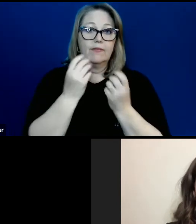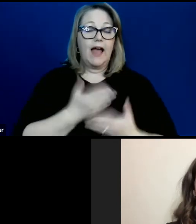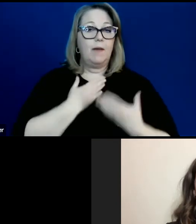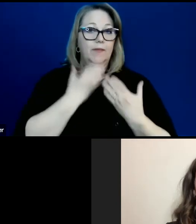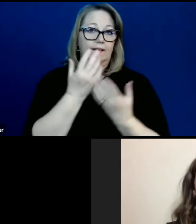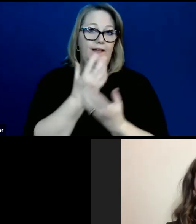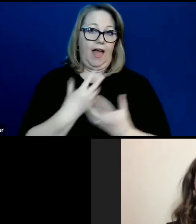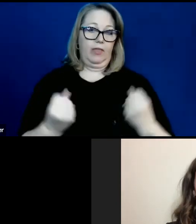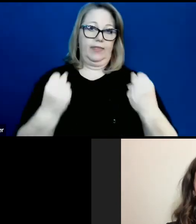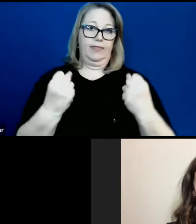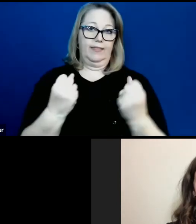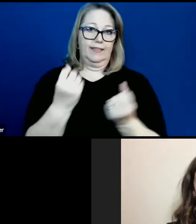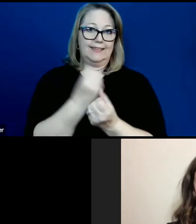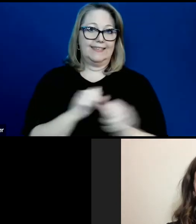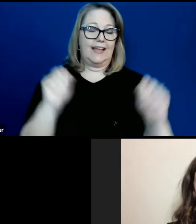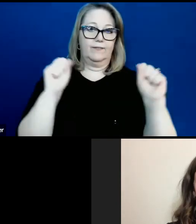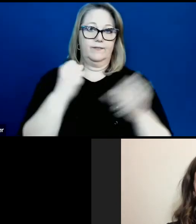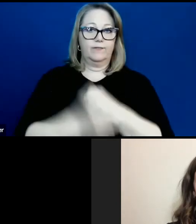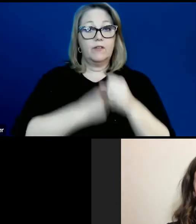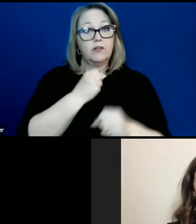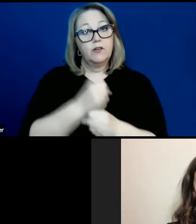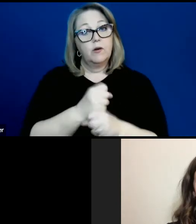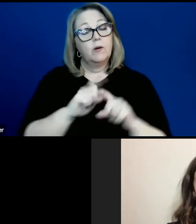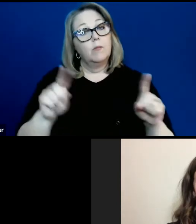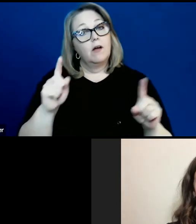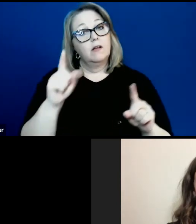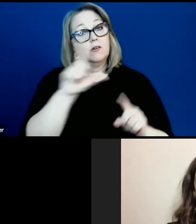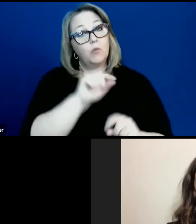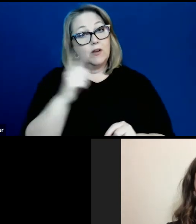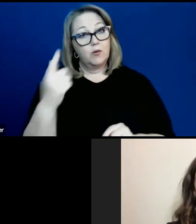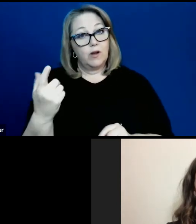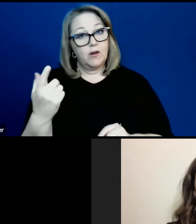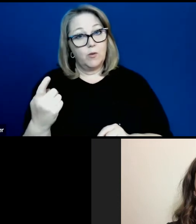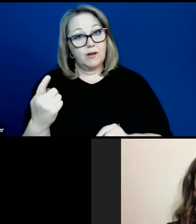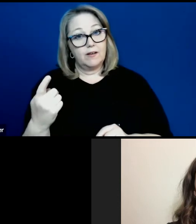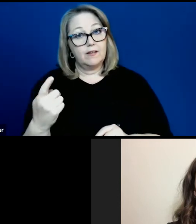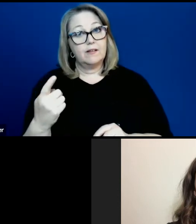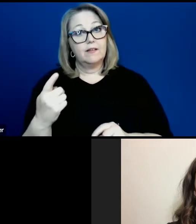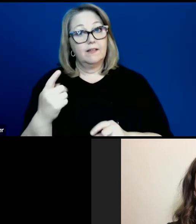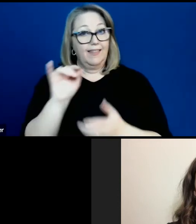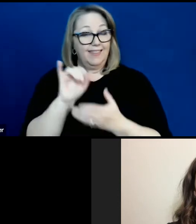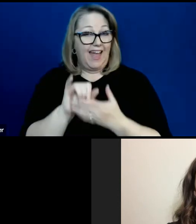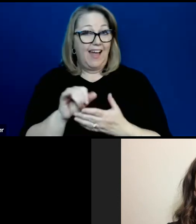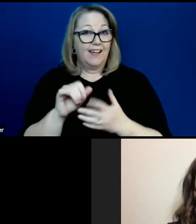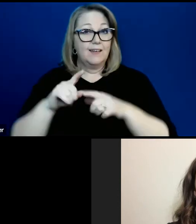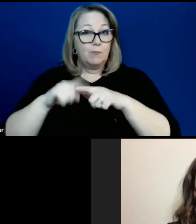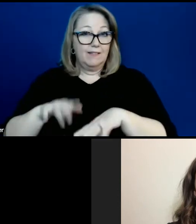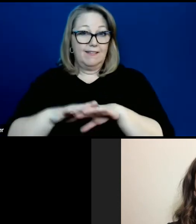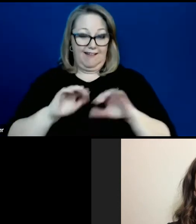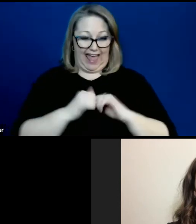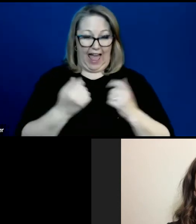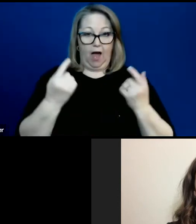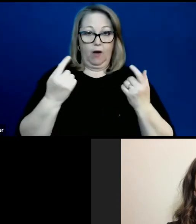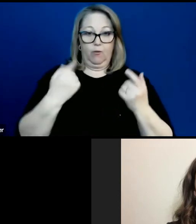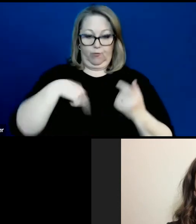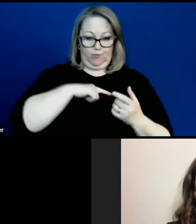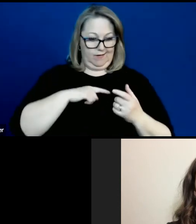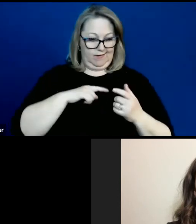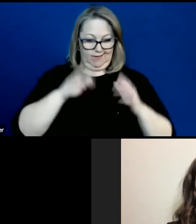a lot of what happens in 2021 is going to depend on how we end 2020. And I ask you to please do your part.